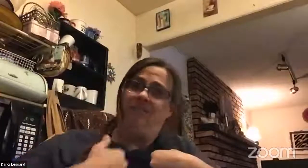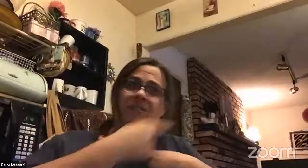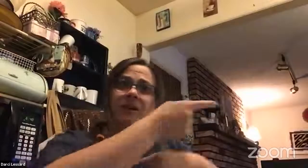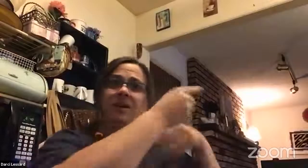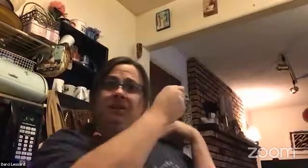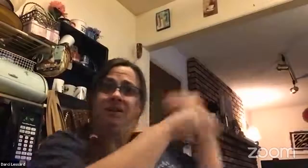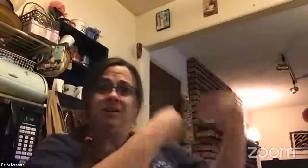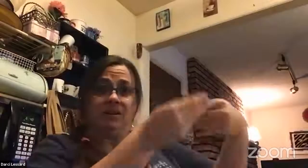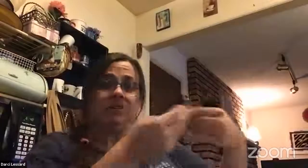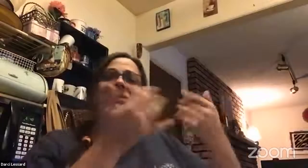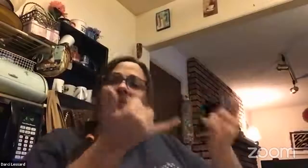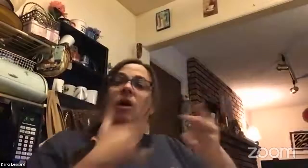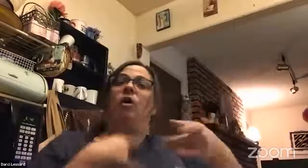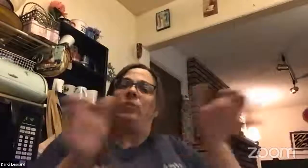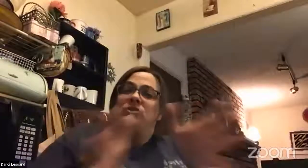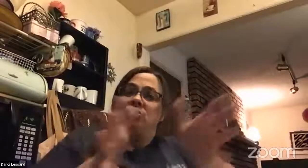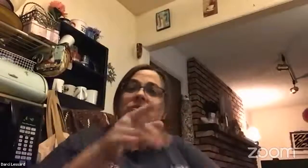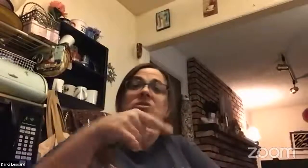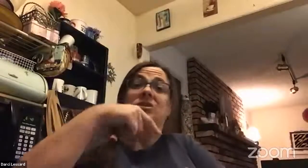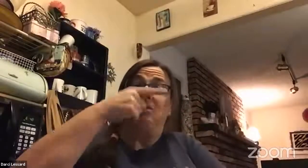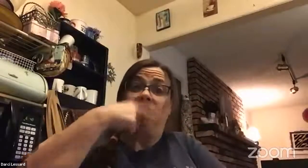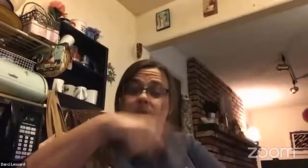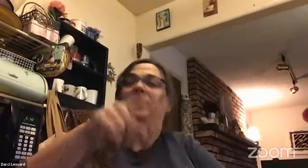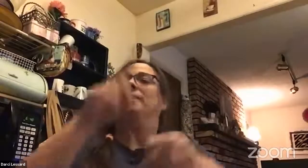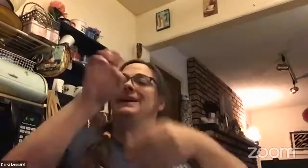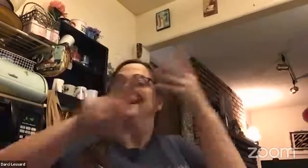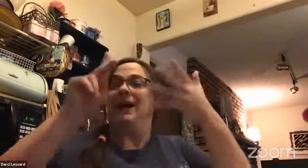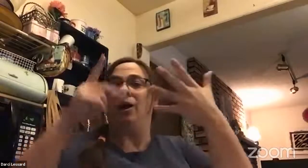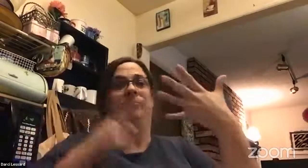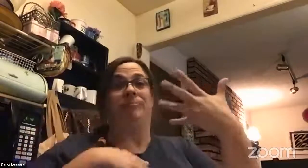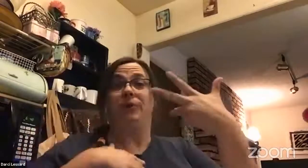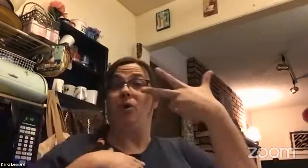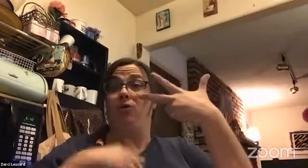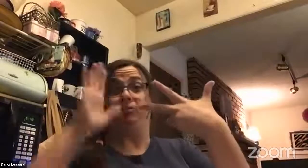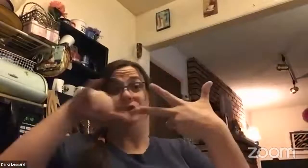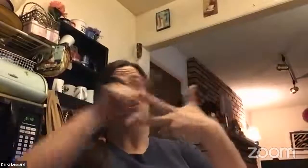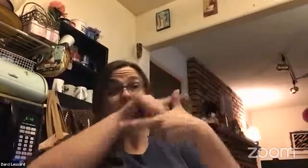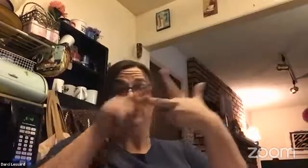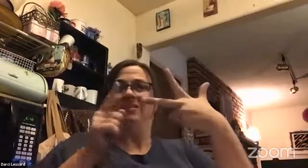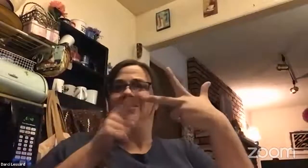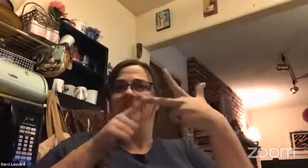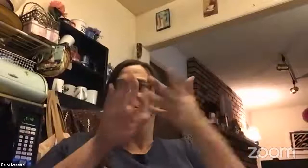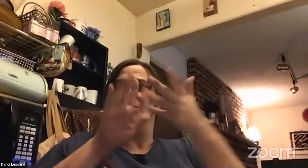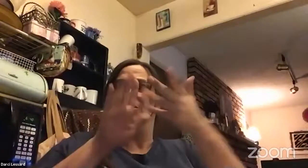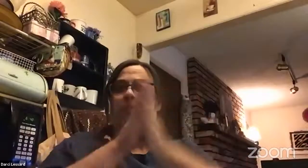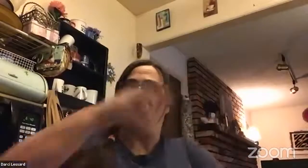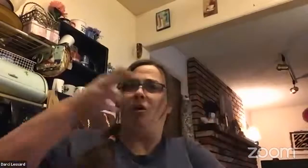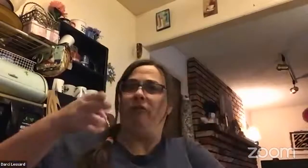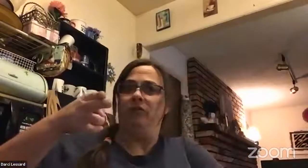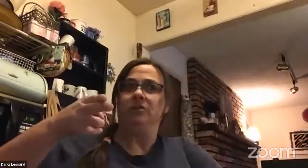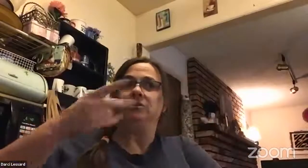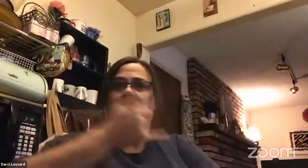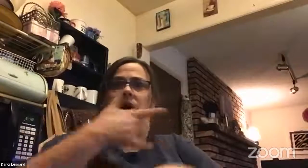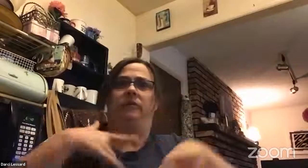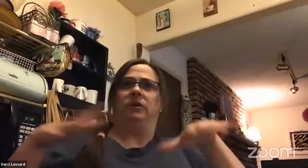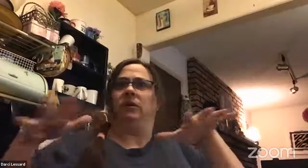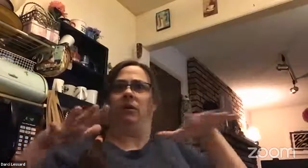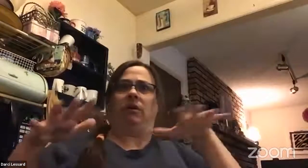think are wrong, that we as deaf community have culture and language and ideas. And I've got 3 beautiful